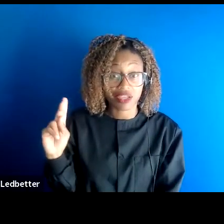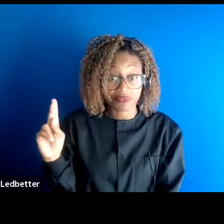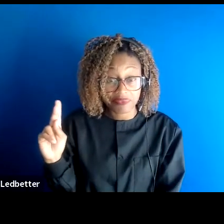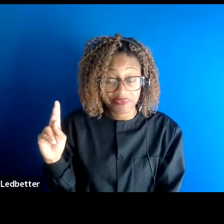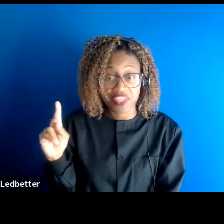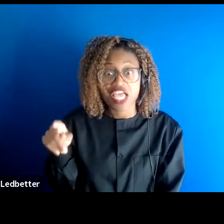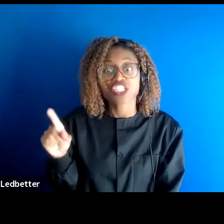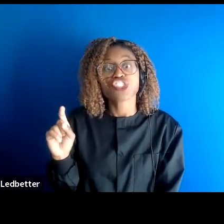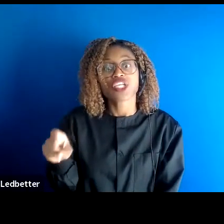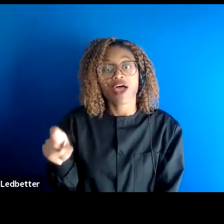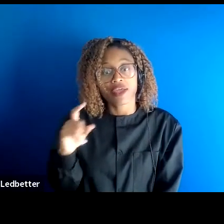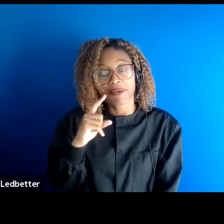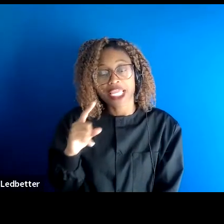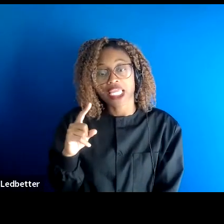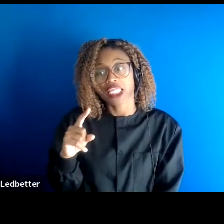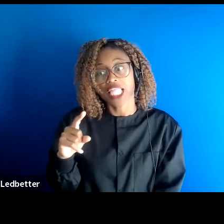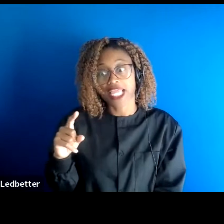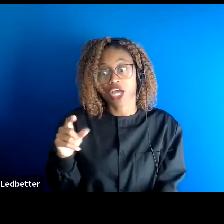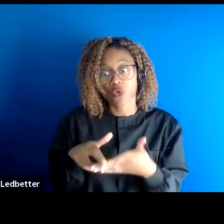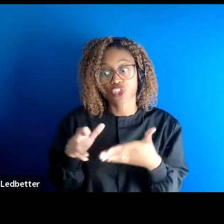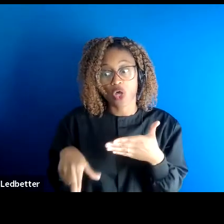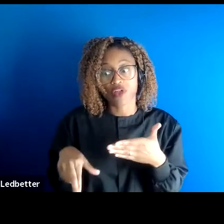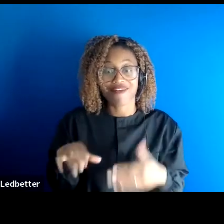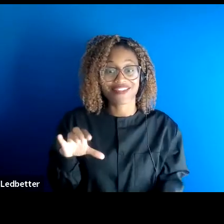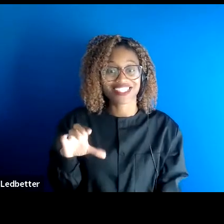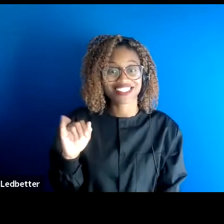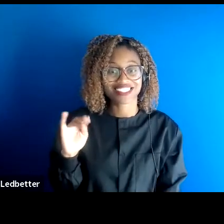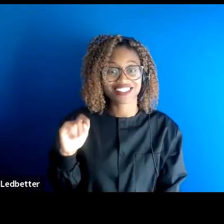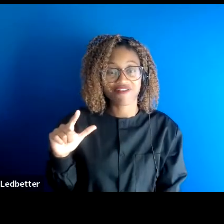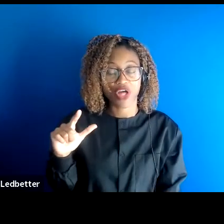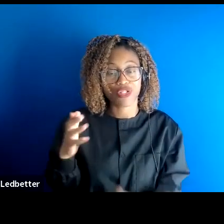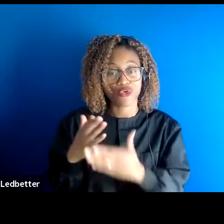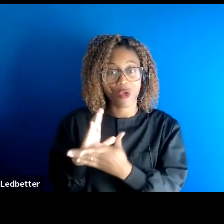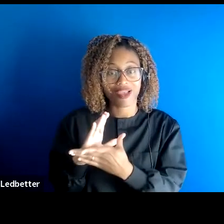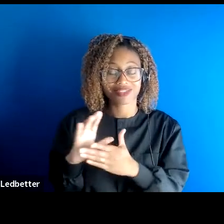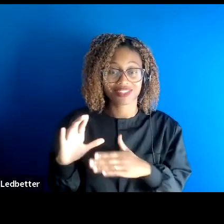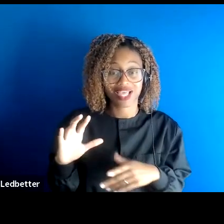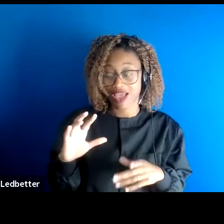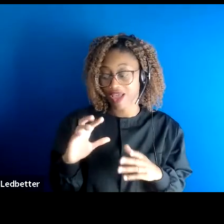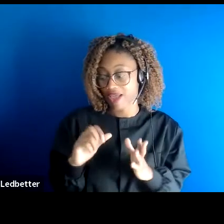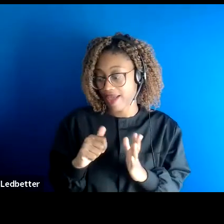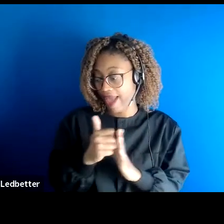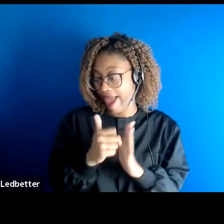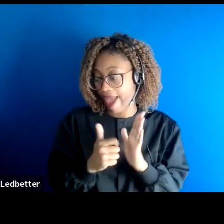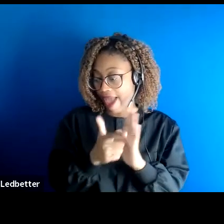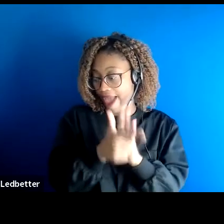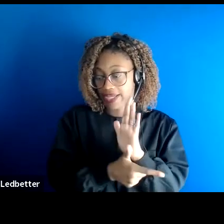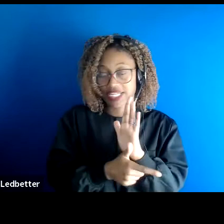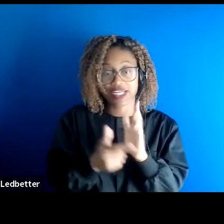a product of the Civil Rights Act, which was passed in 1964, so 57 years ago,